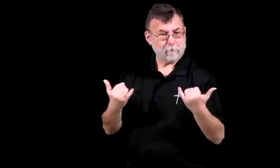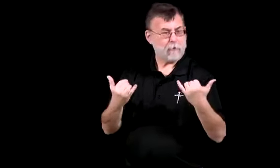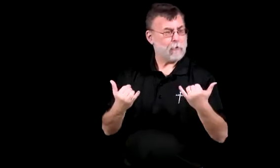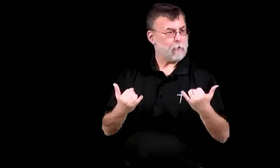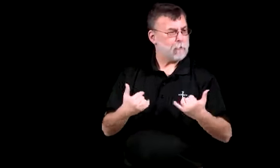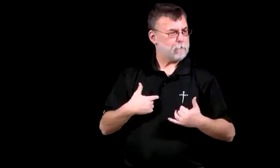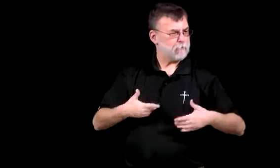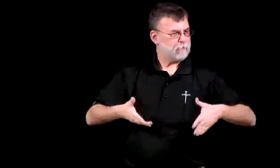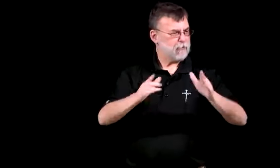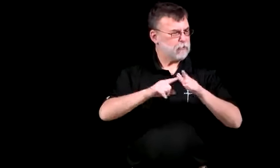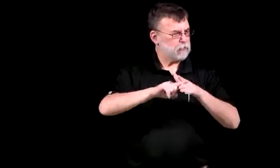for in mind.